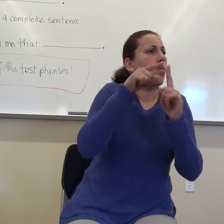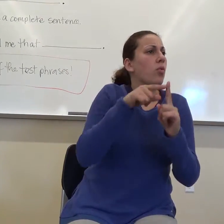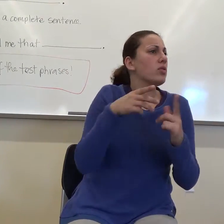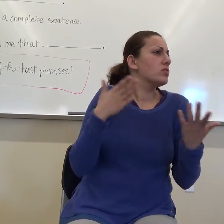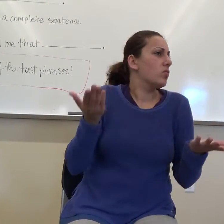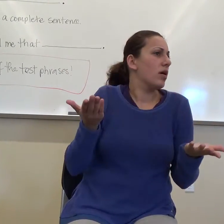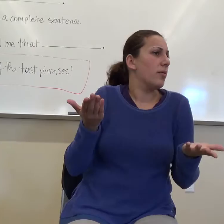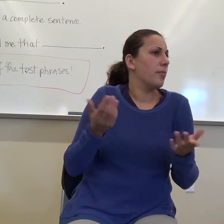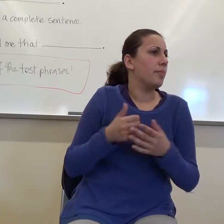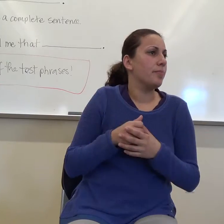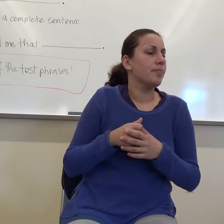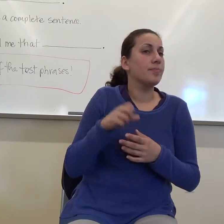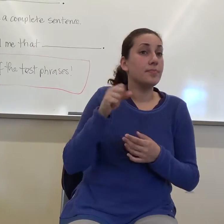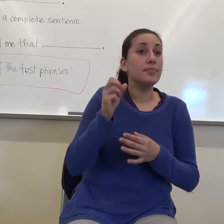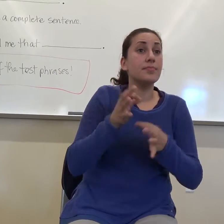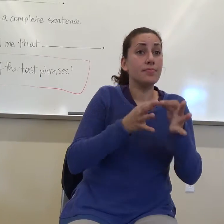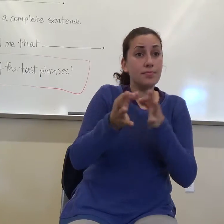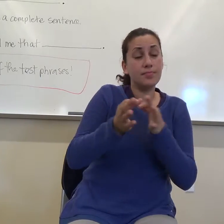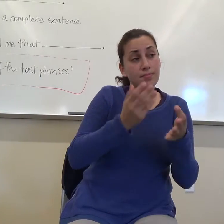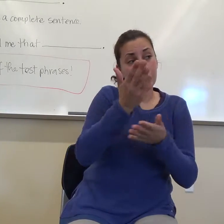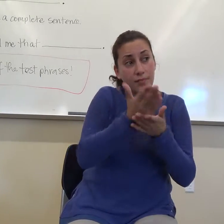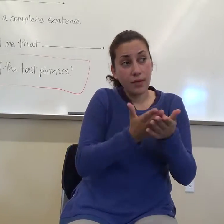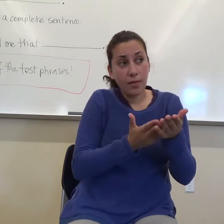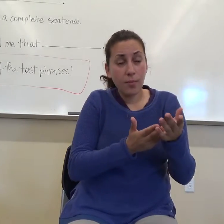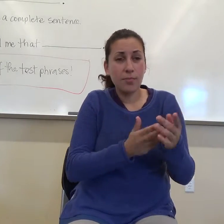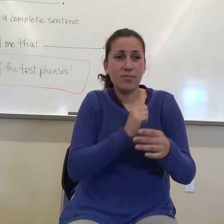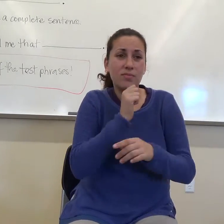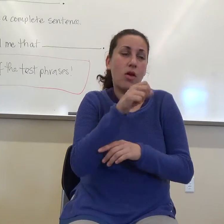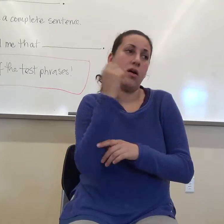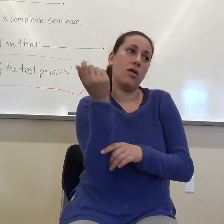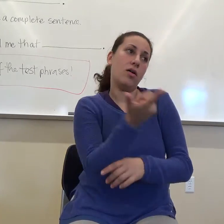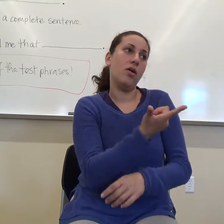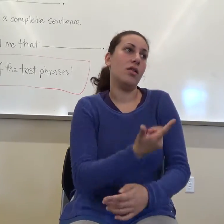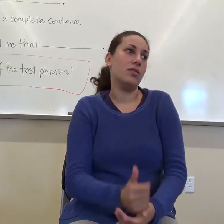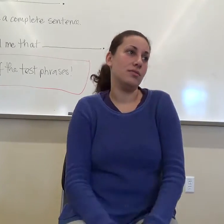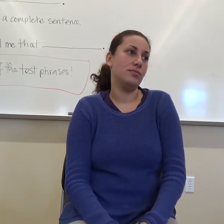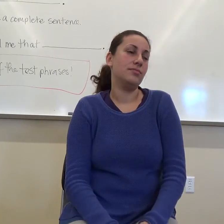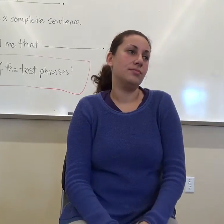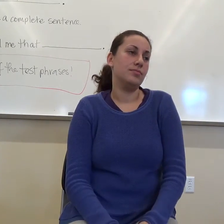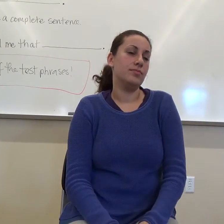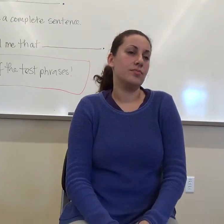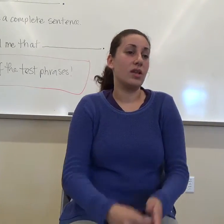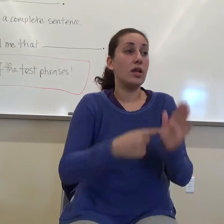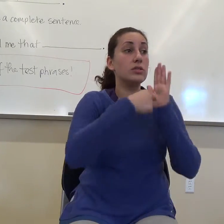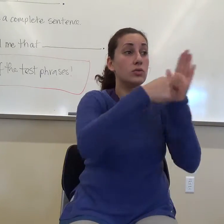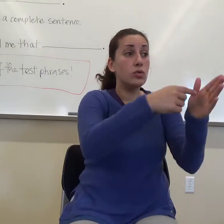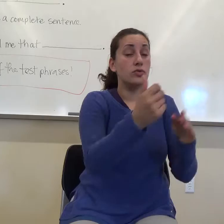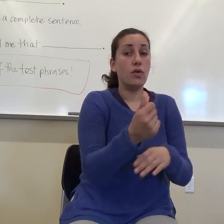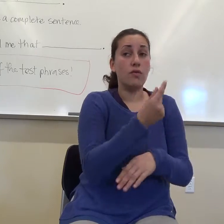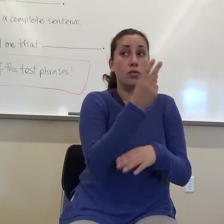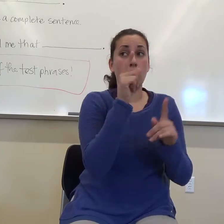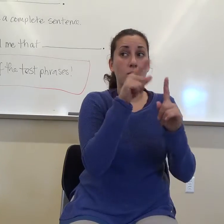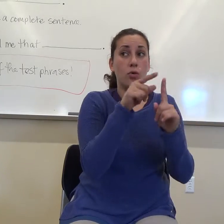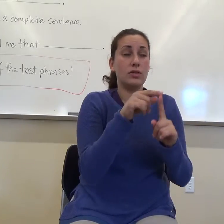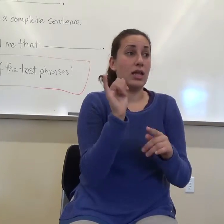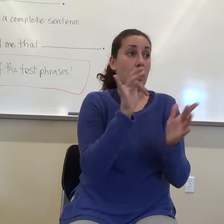Which it tells some of them, but not really all of them. The biblical book, it talks about the biblical